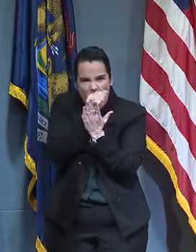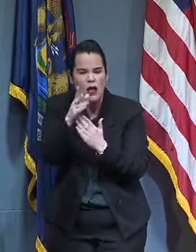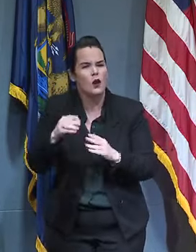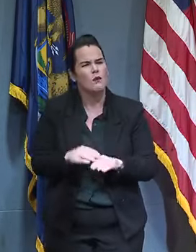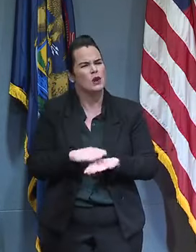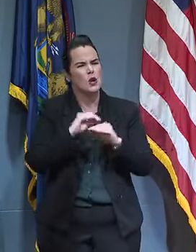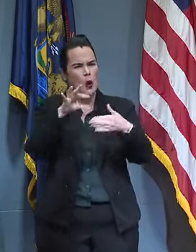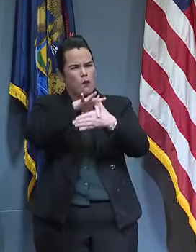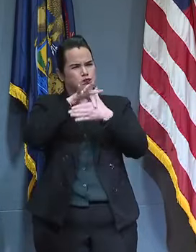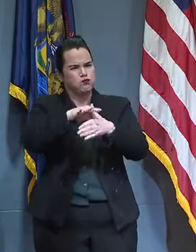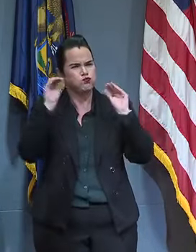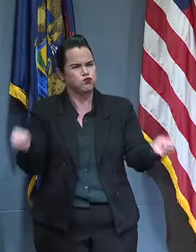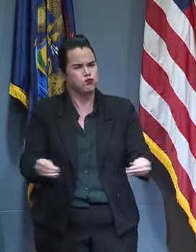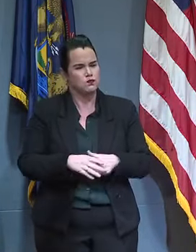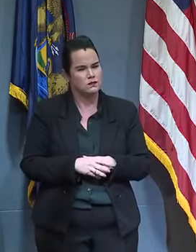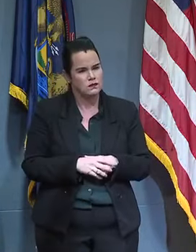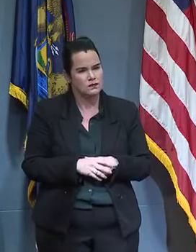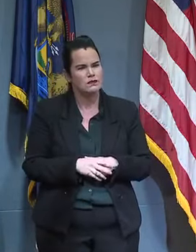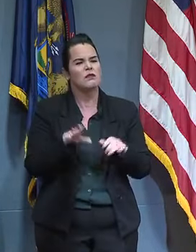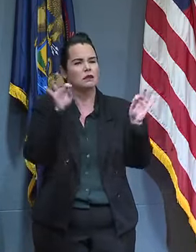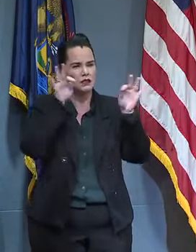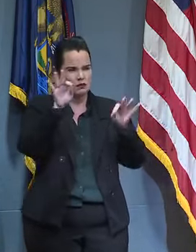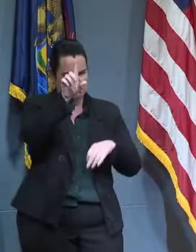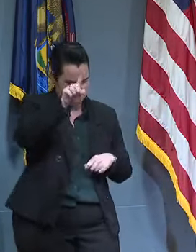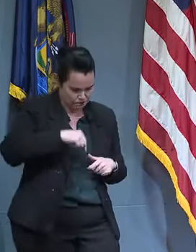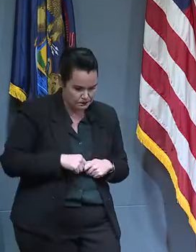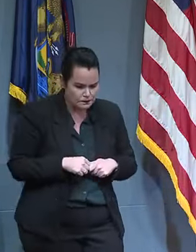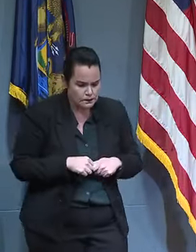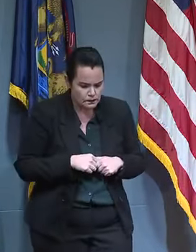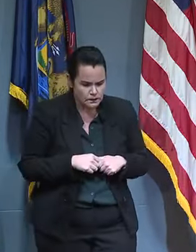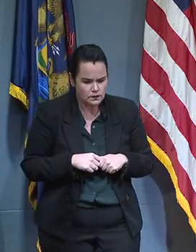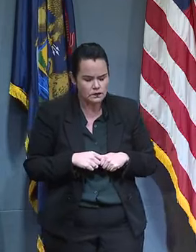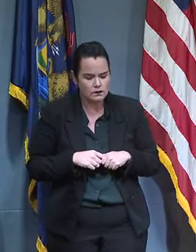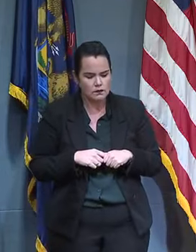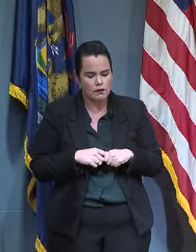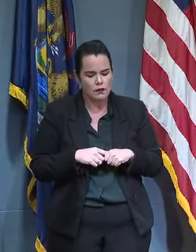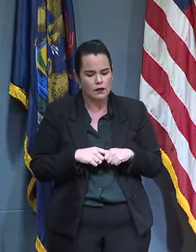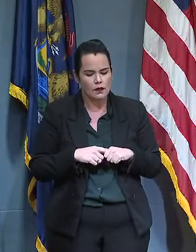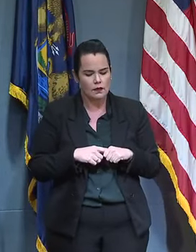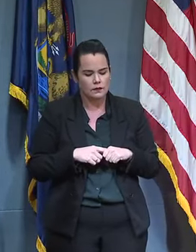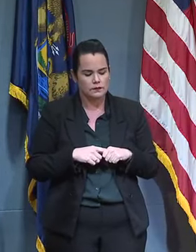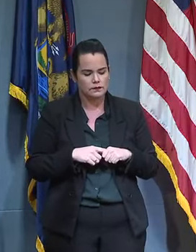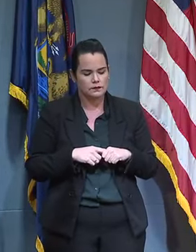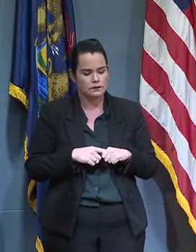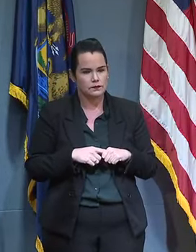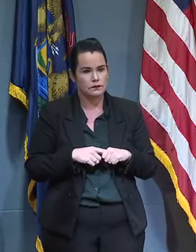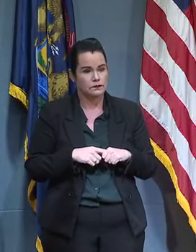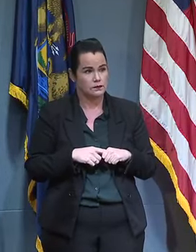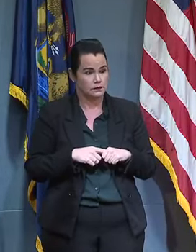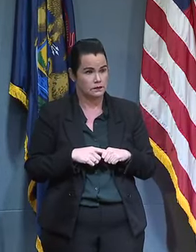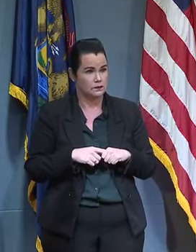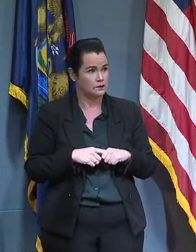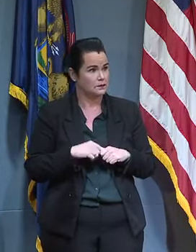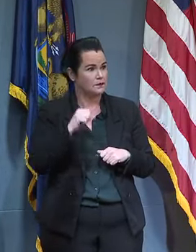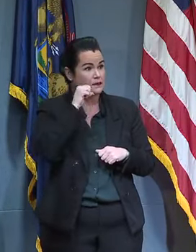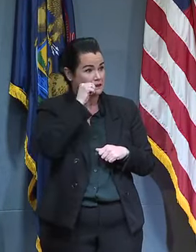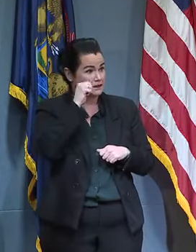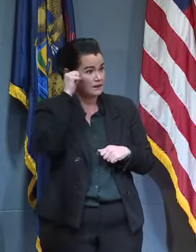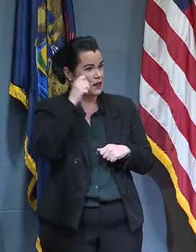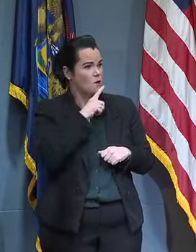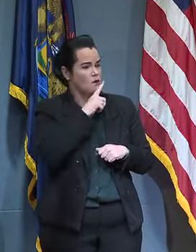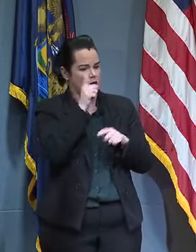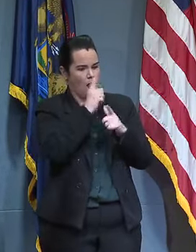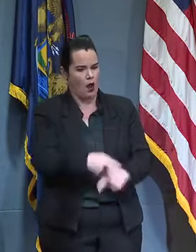you through why that is. So it was first and foremost, contrary to the public